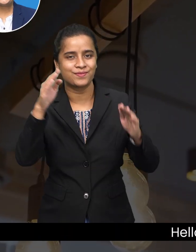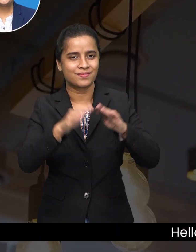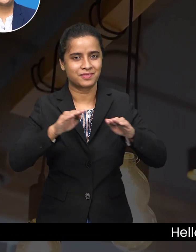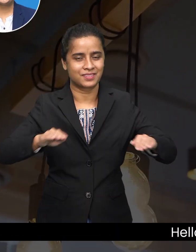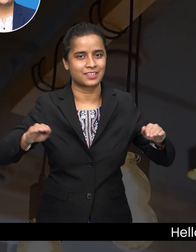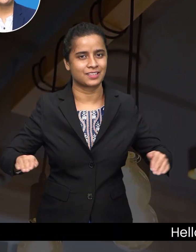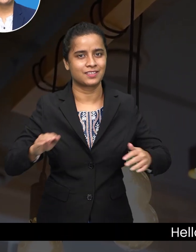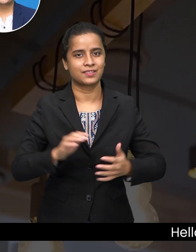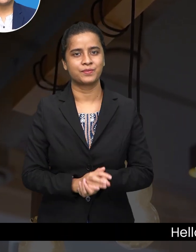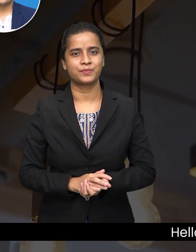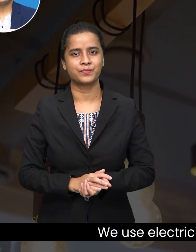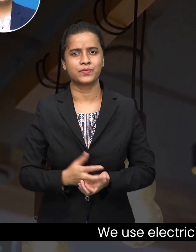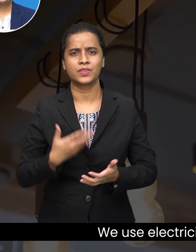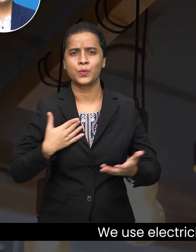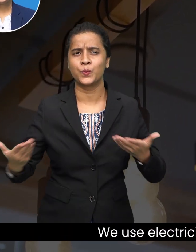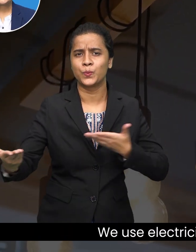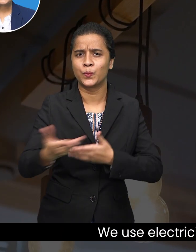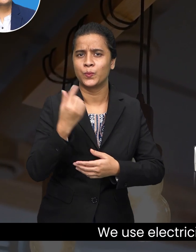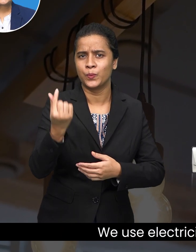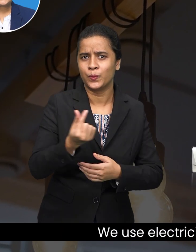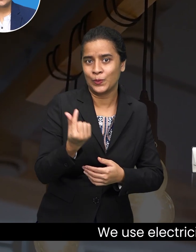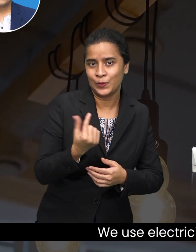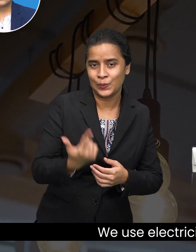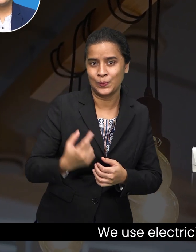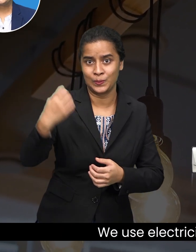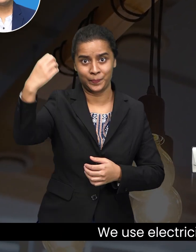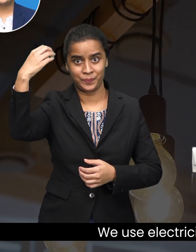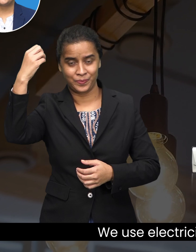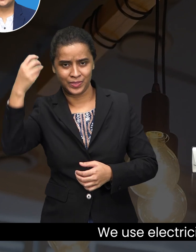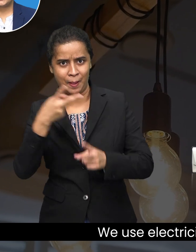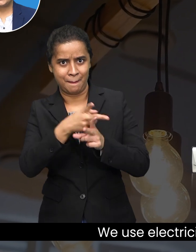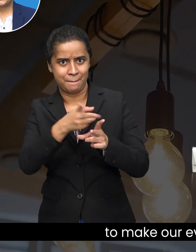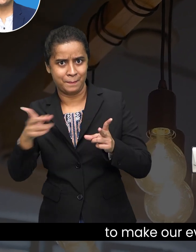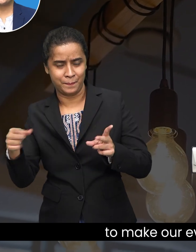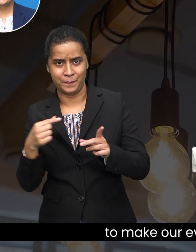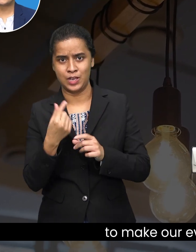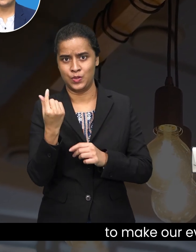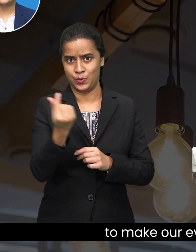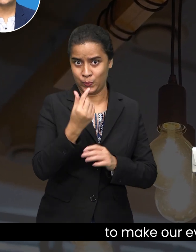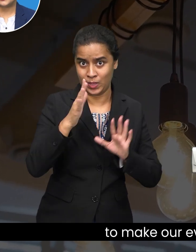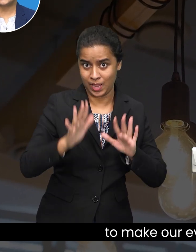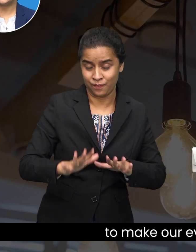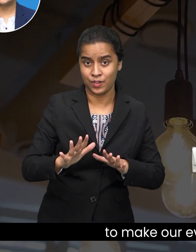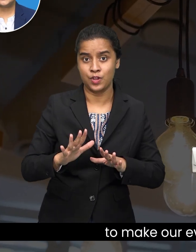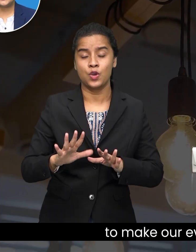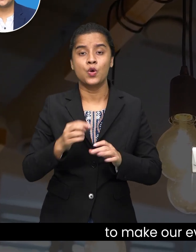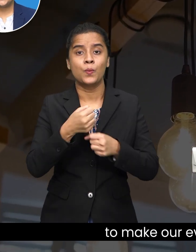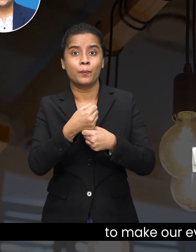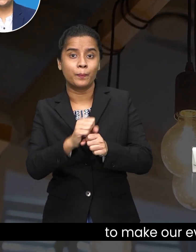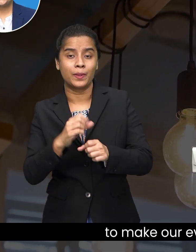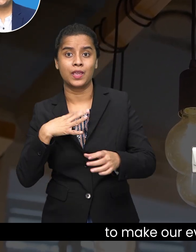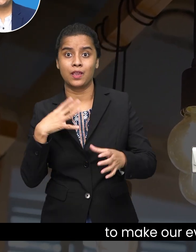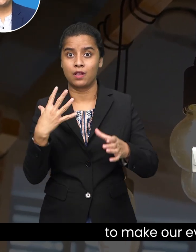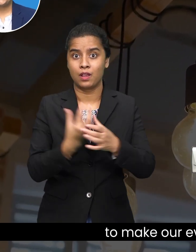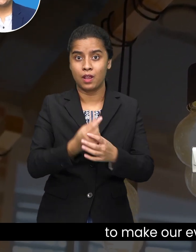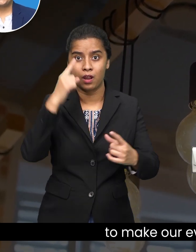Hello children! We use electricity for many purposes to make our task easier.